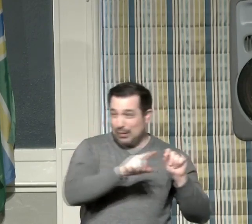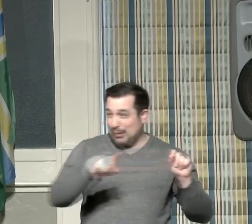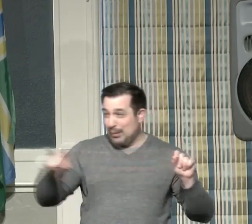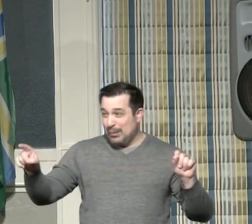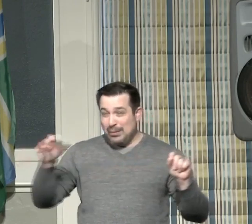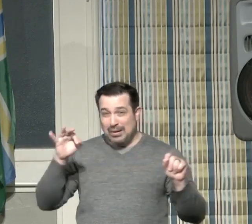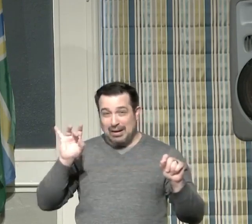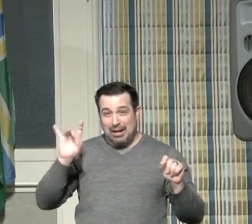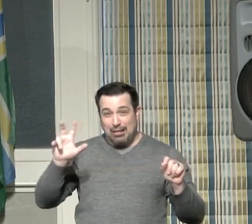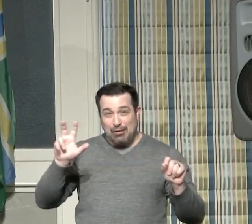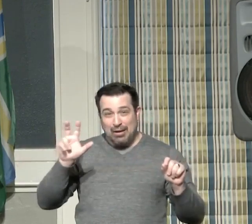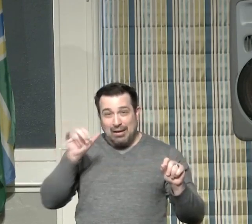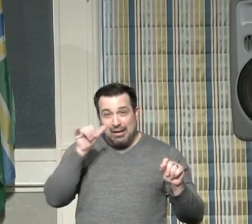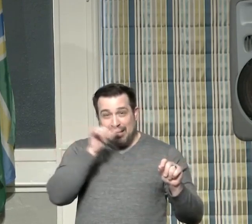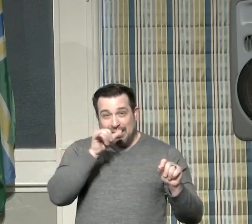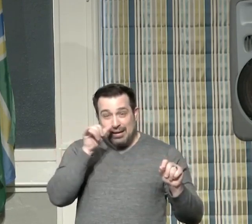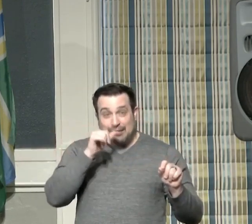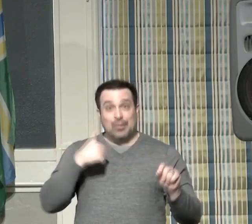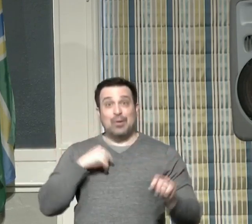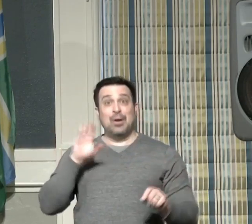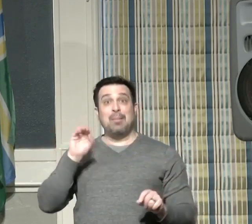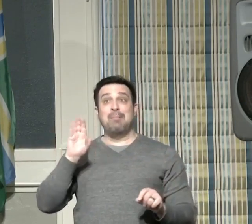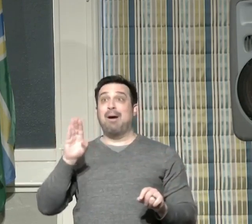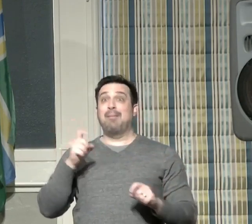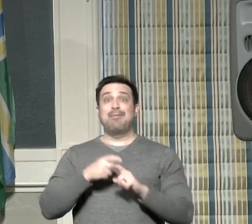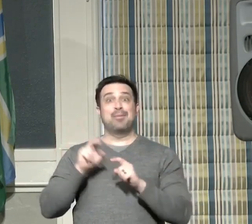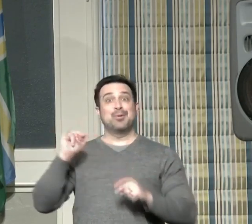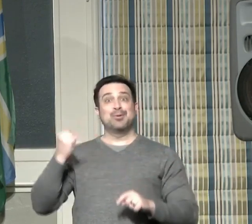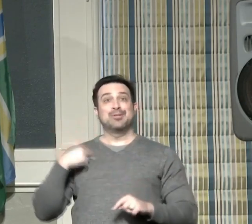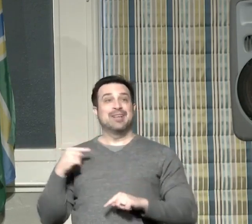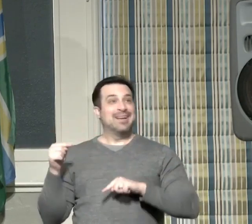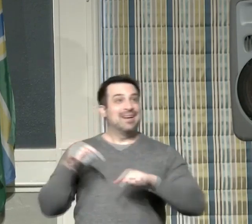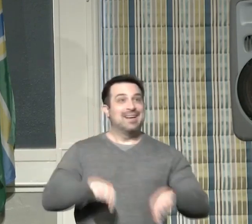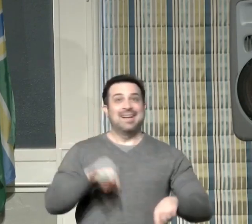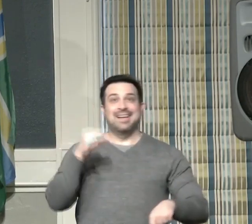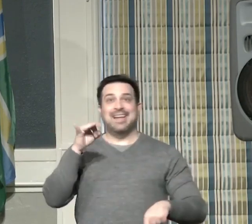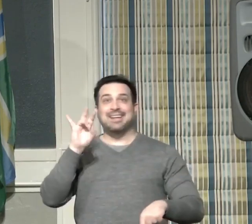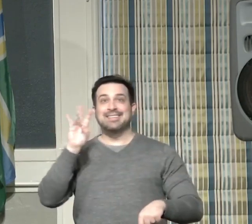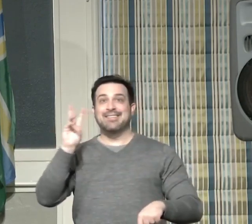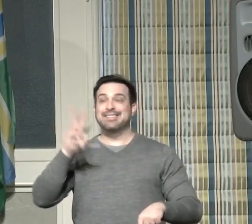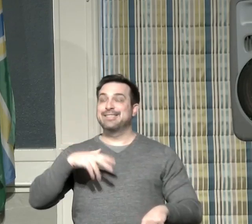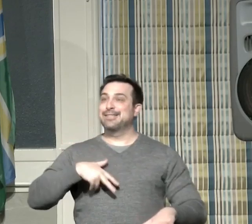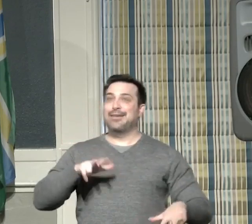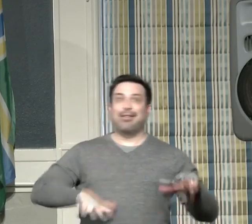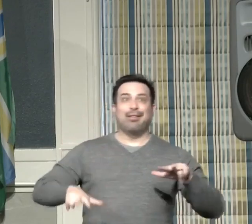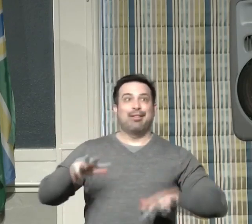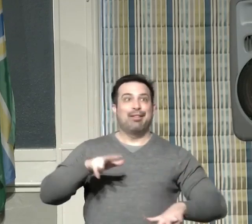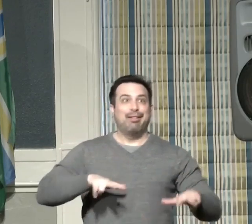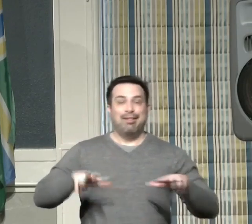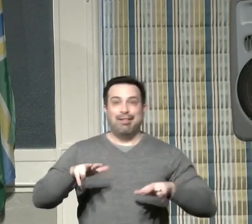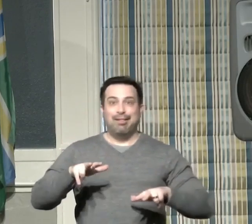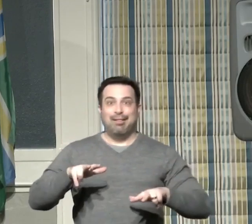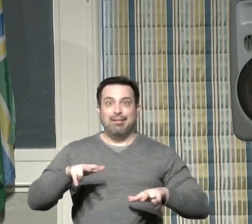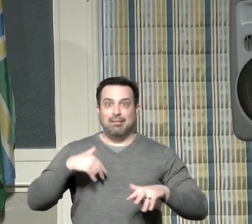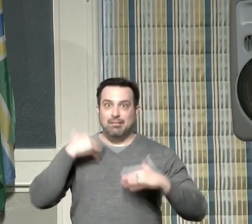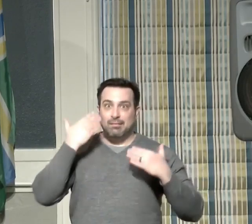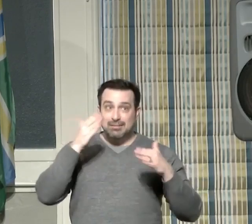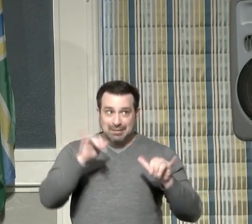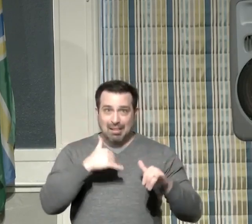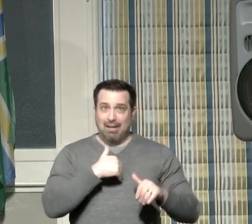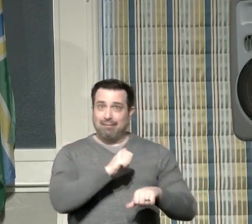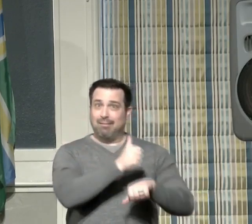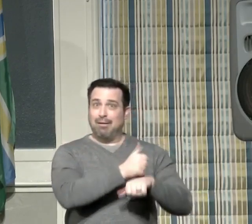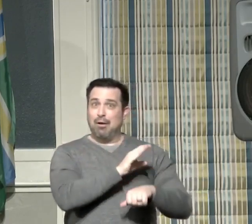1983. So here's Bob coming in from New Jersey in 1976. What do I know? And we still had the Board of